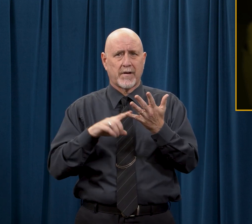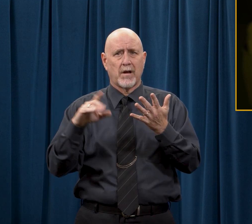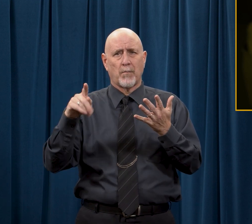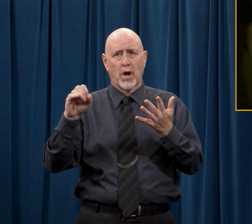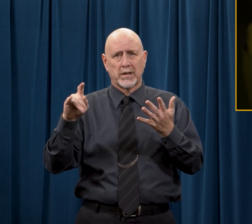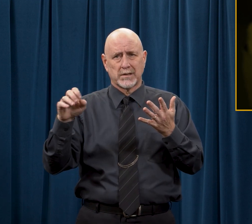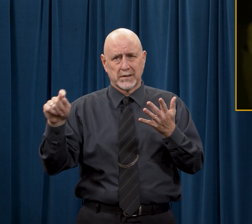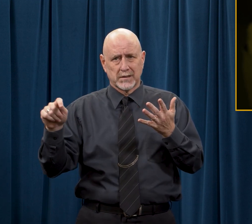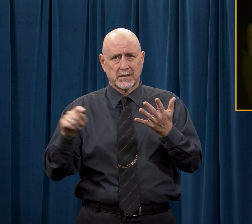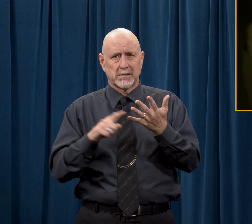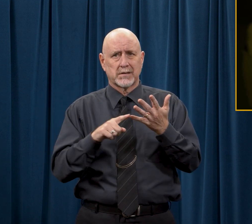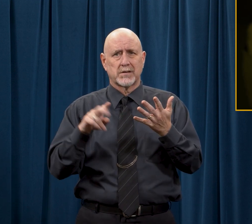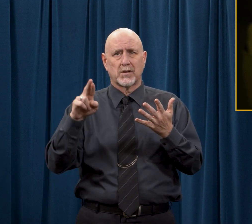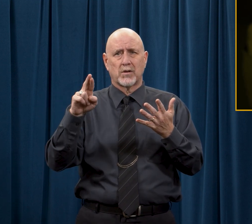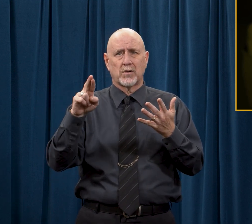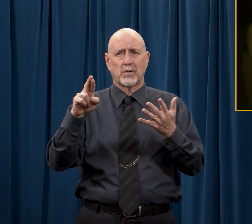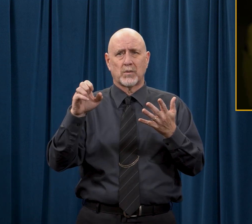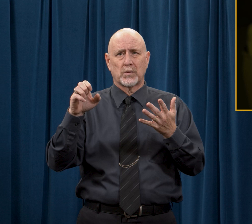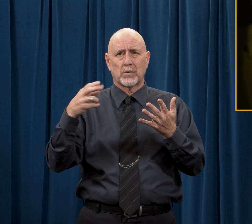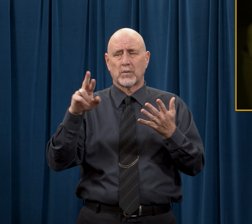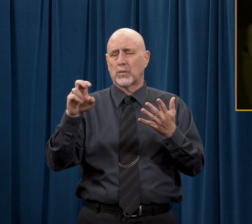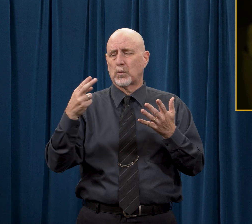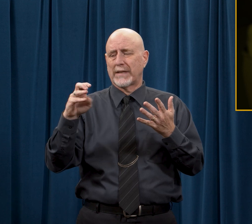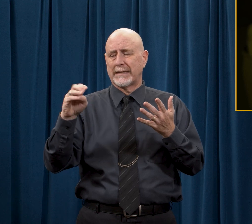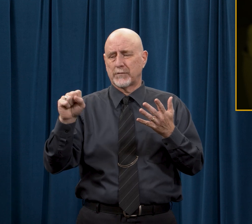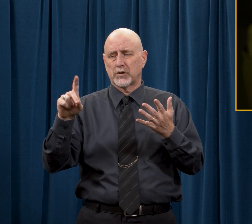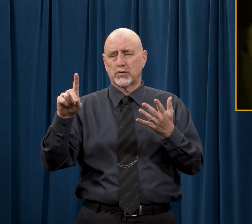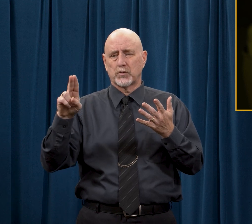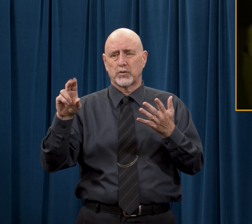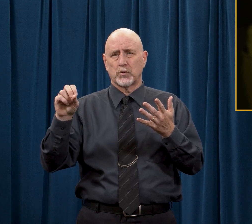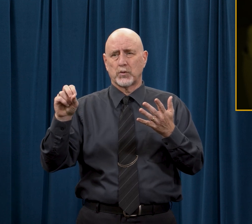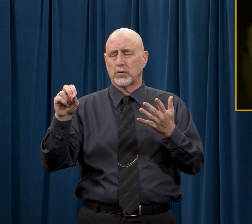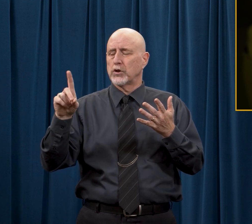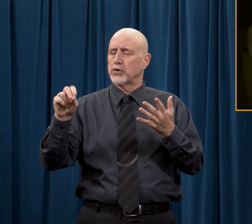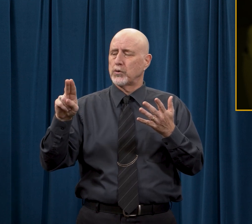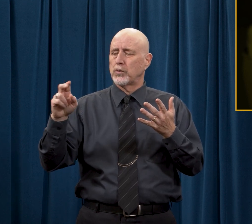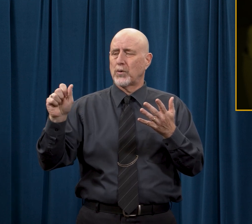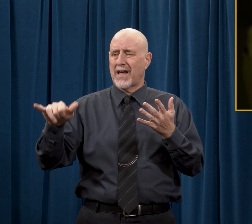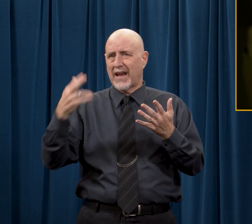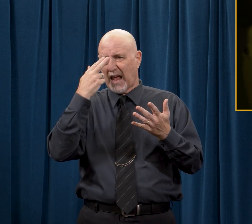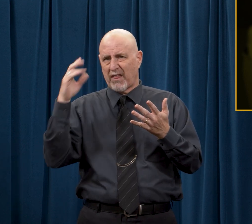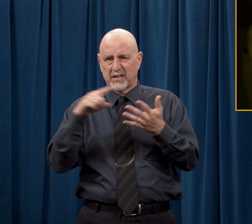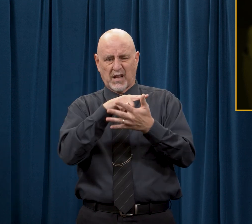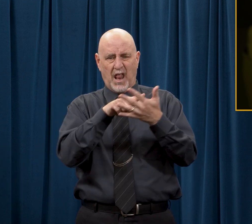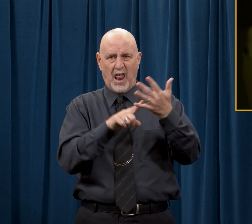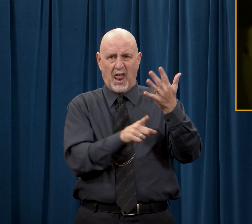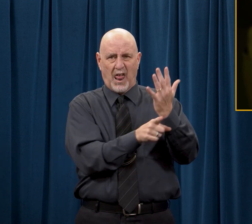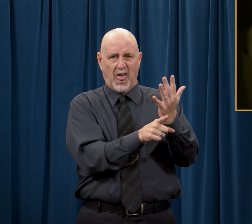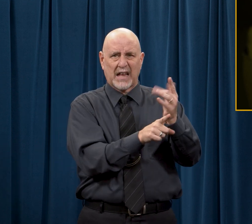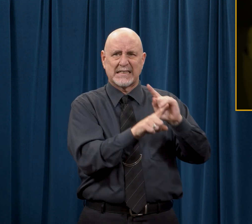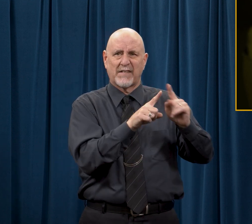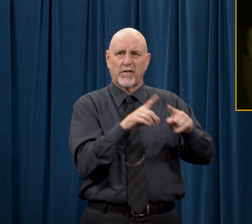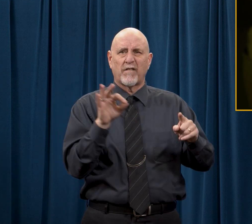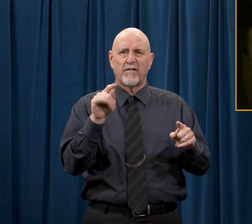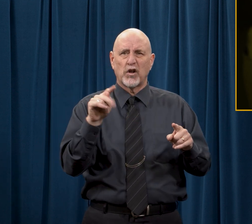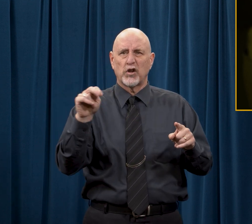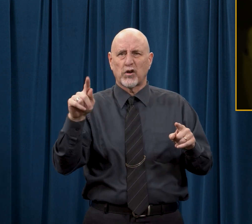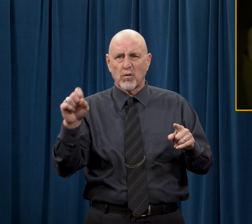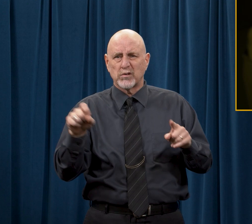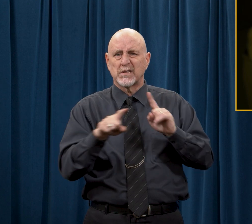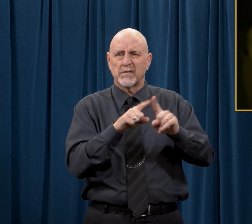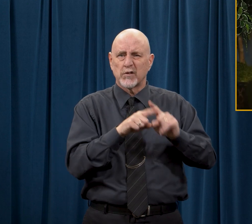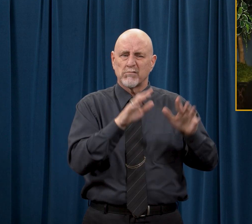Wycliffe, the Protestant Bible, the Rheims Douay Bible, which was the Catholic Bible, and all of them with